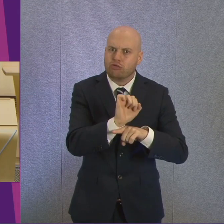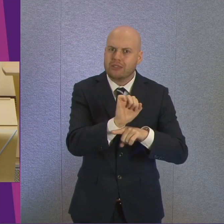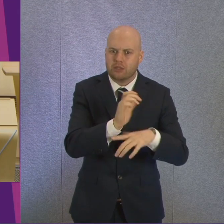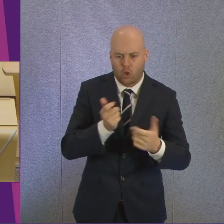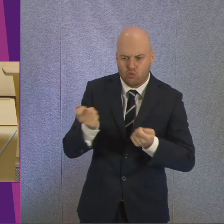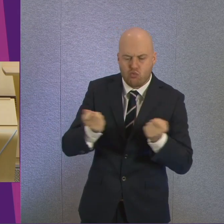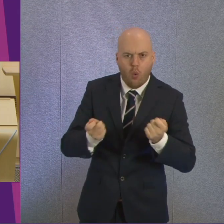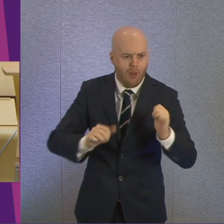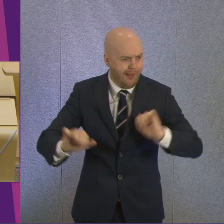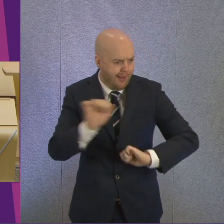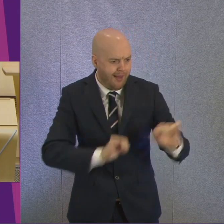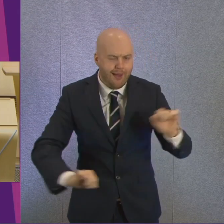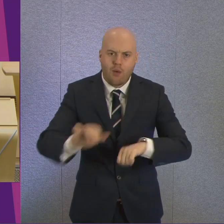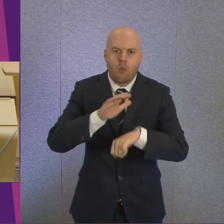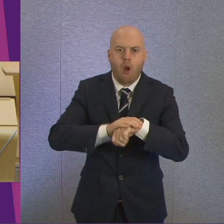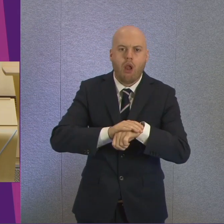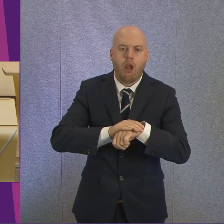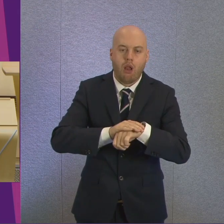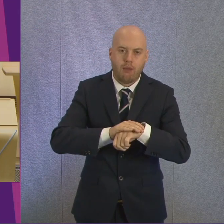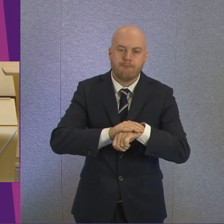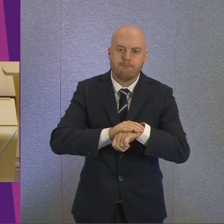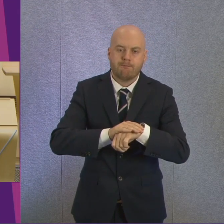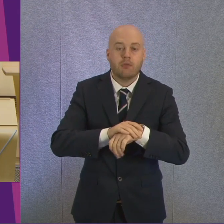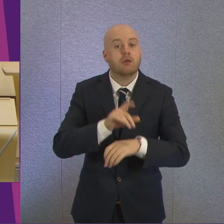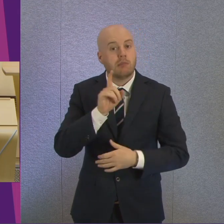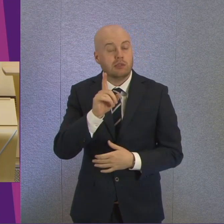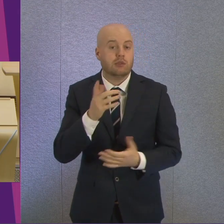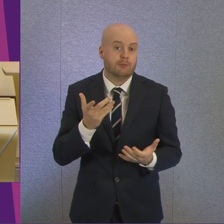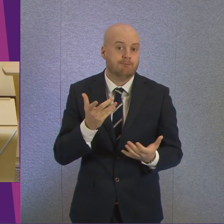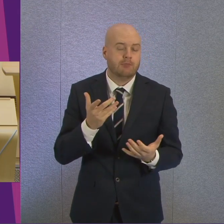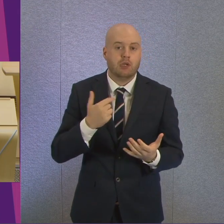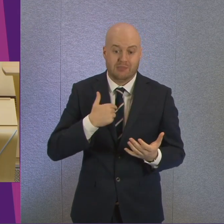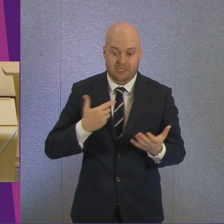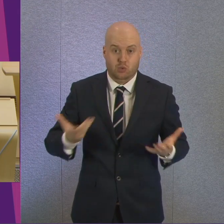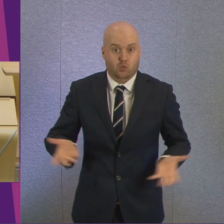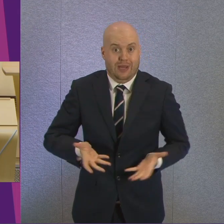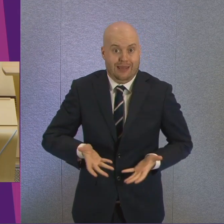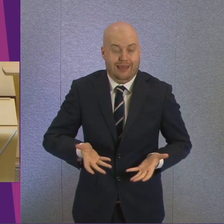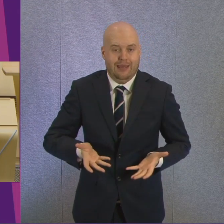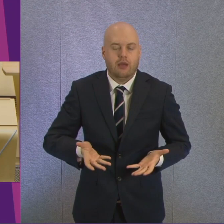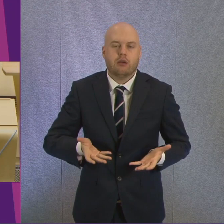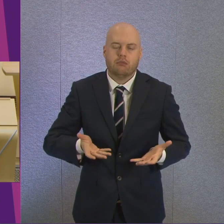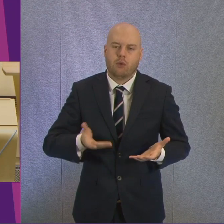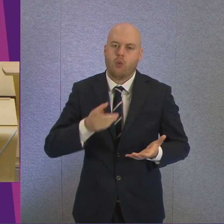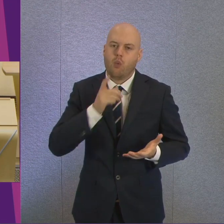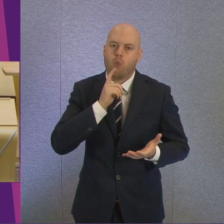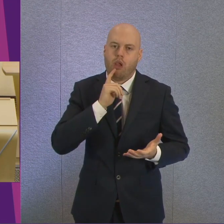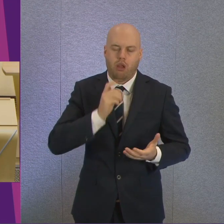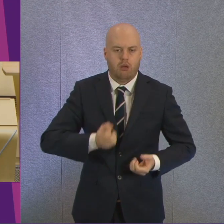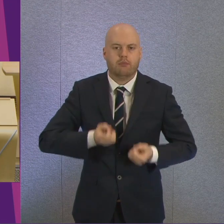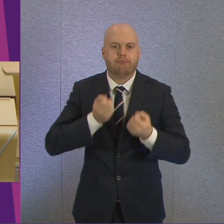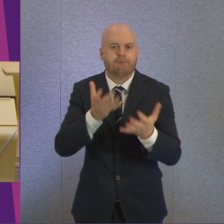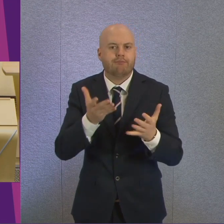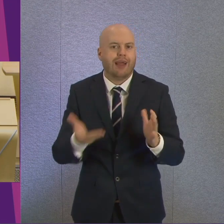communal activity. But to provide clarity, I am today setting out a tailored series